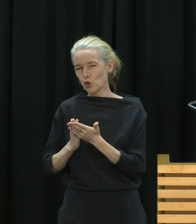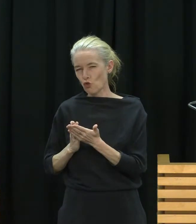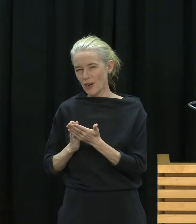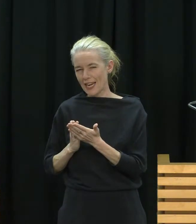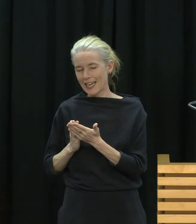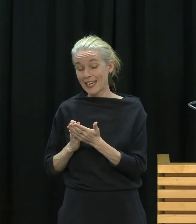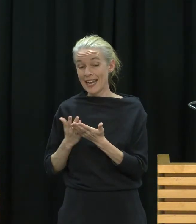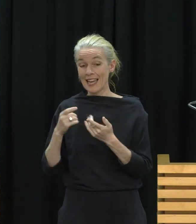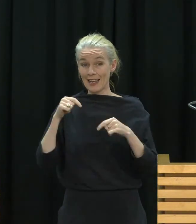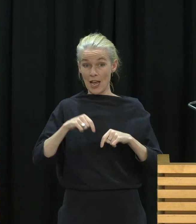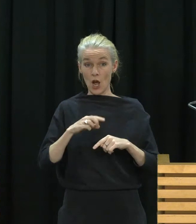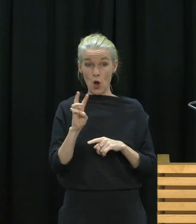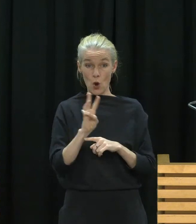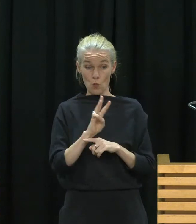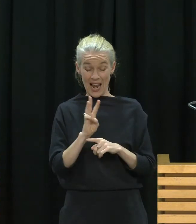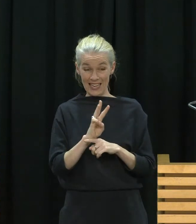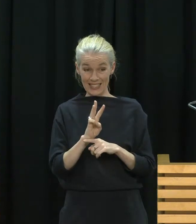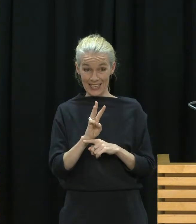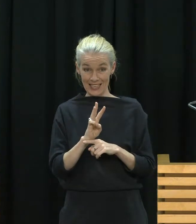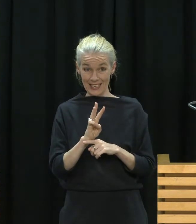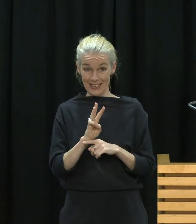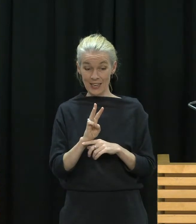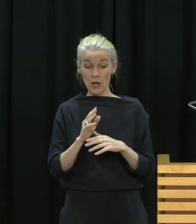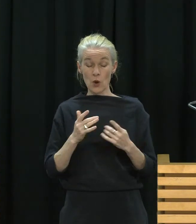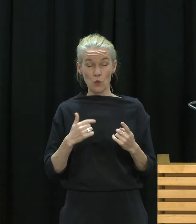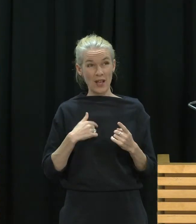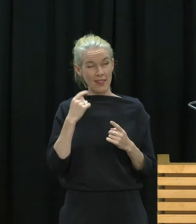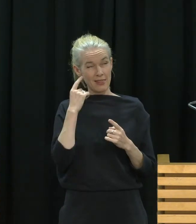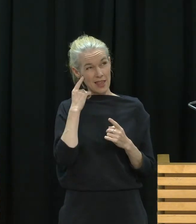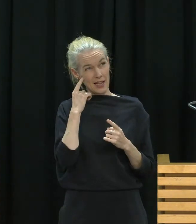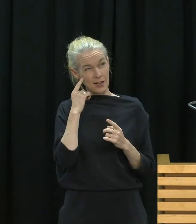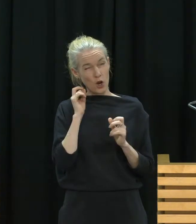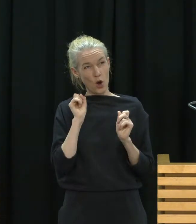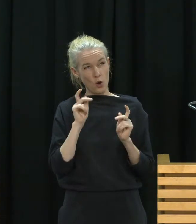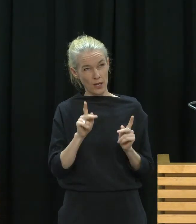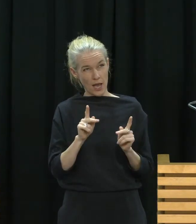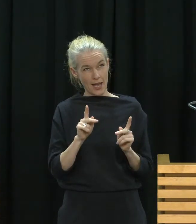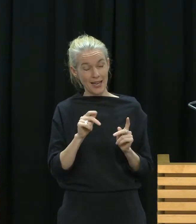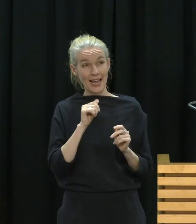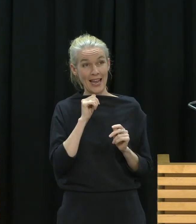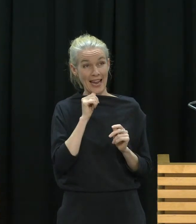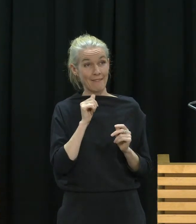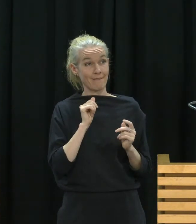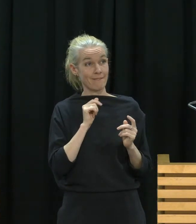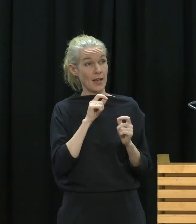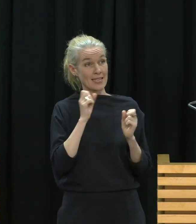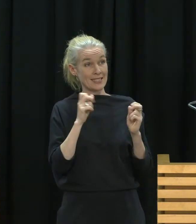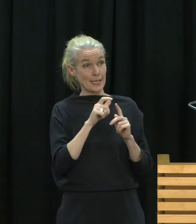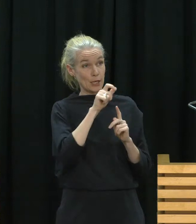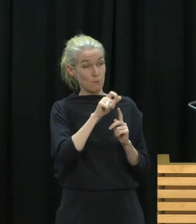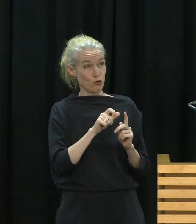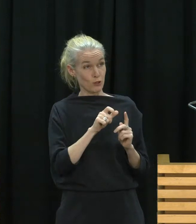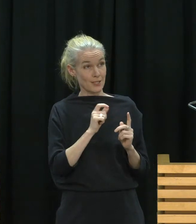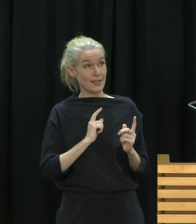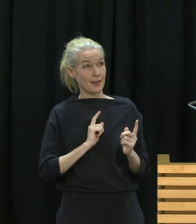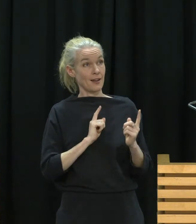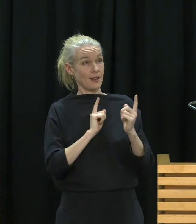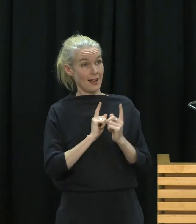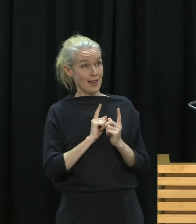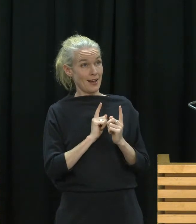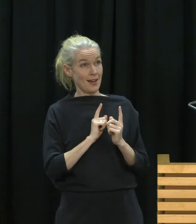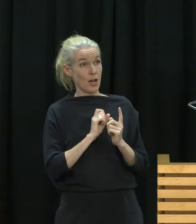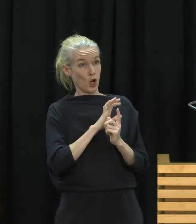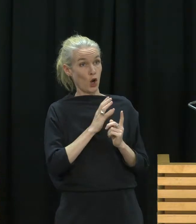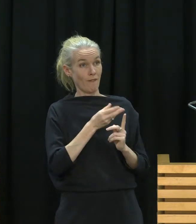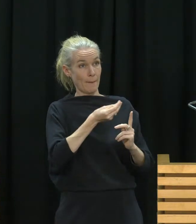it, become infectious, and passed it on to someone else is still... There's a very, very small window at